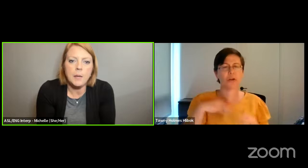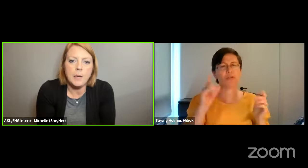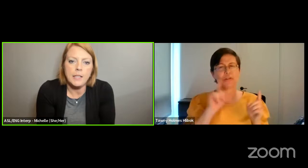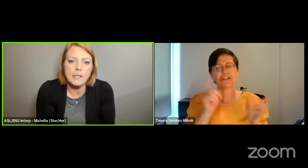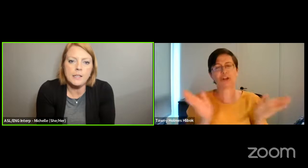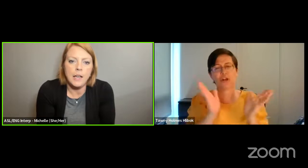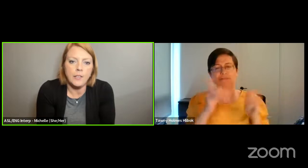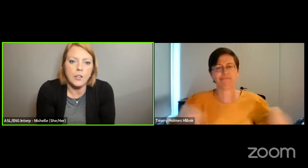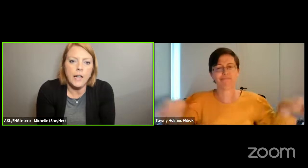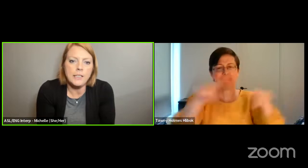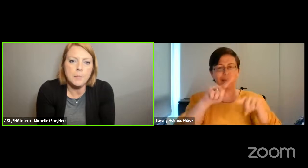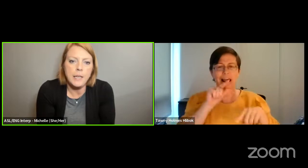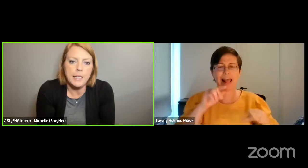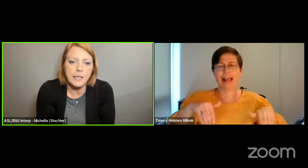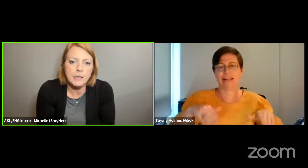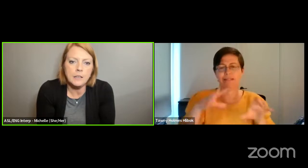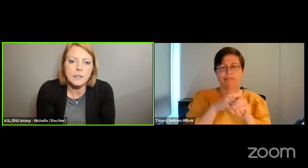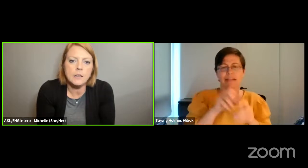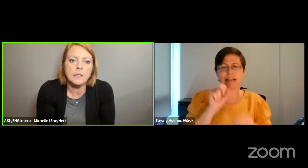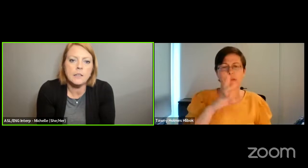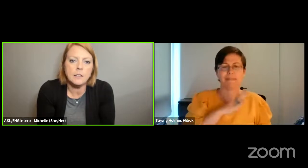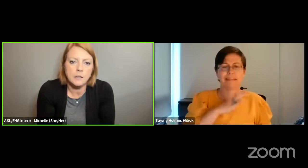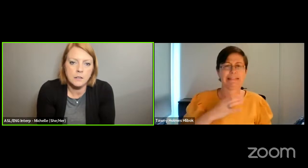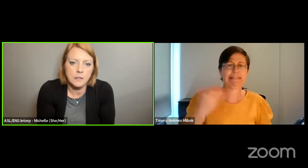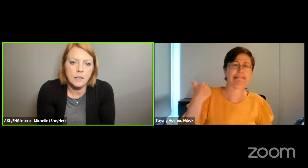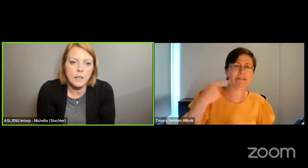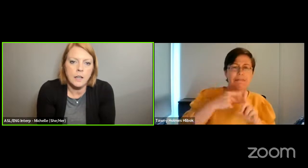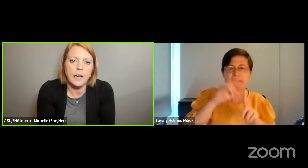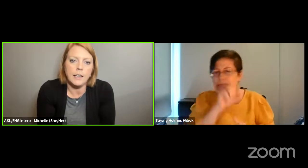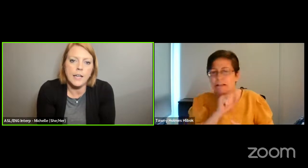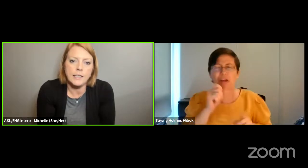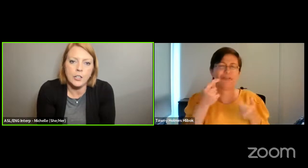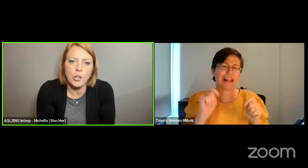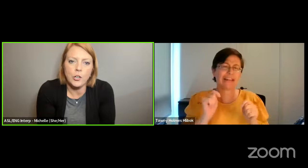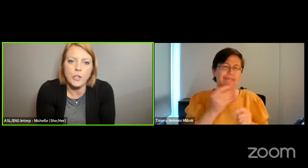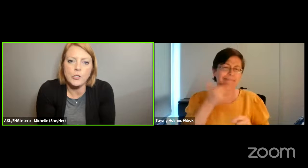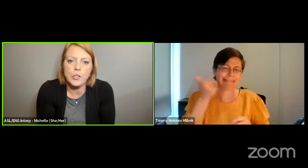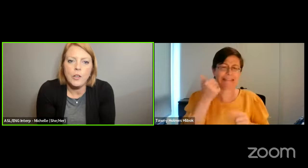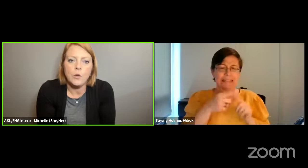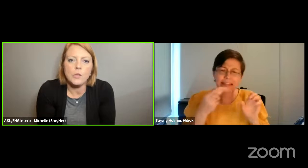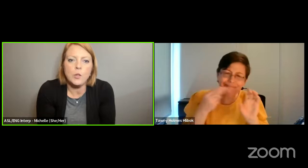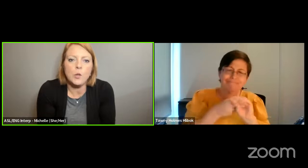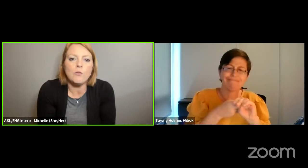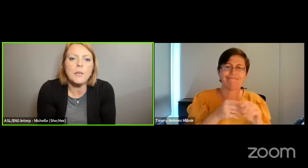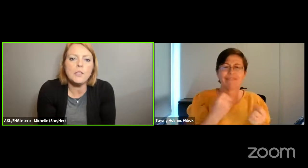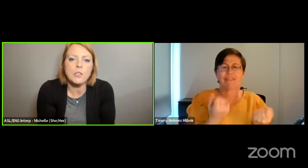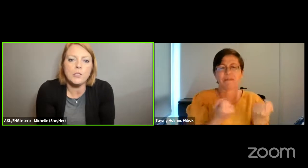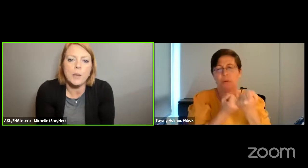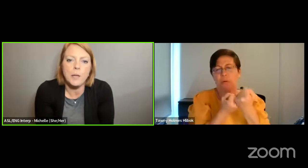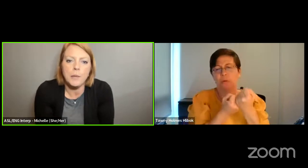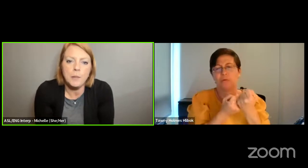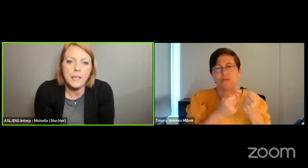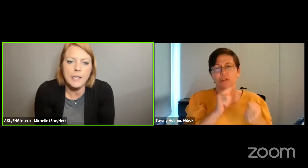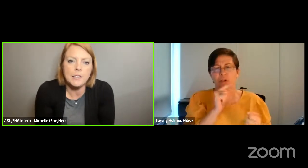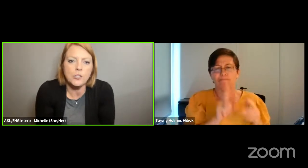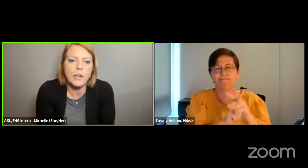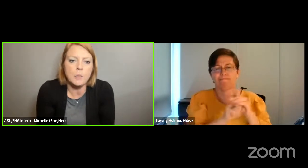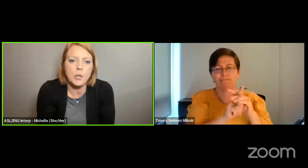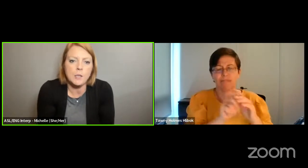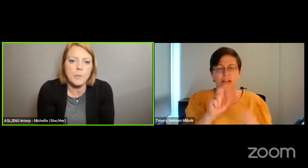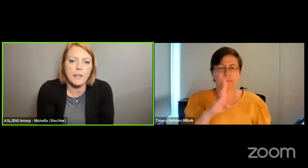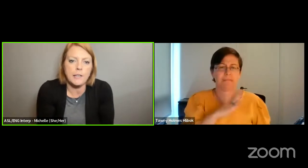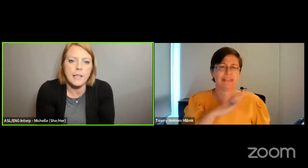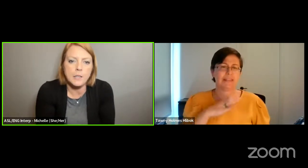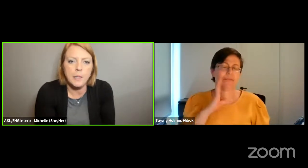the subcommittees at their next meeting, and I'd like to encourage those of you who've missed your subcommittee meetings to